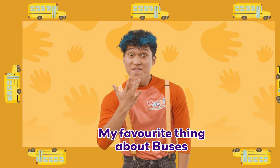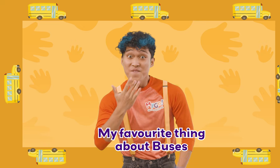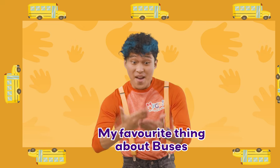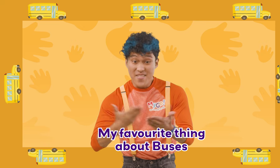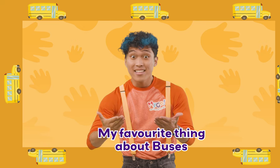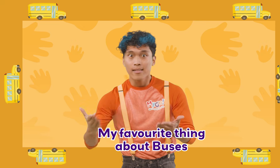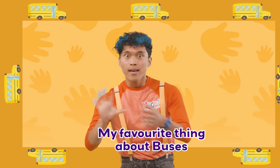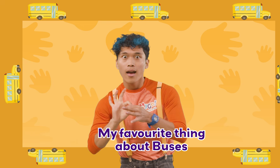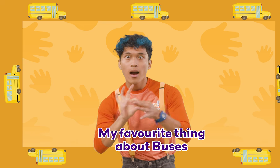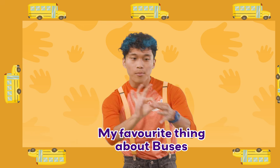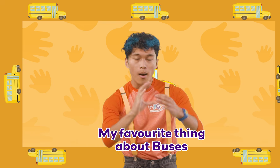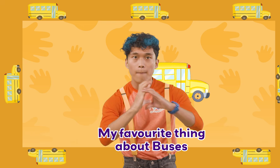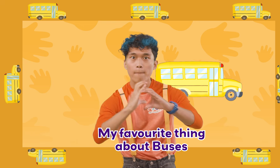My favorite thing about buses